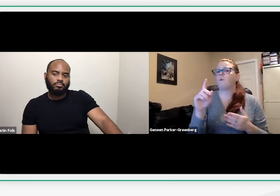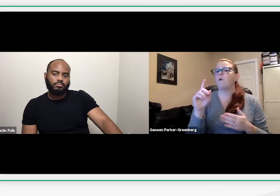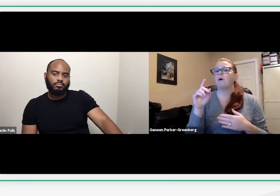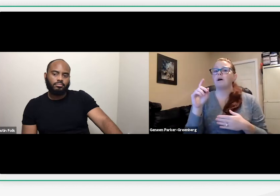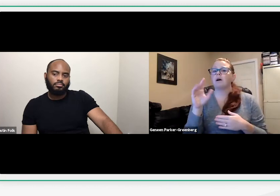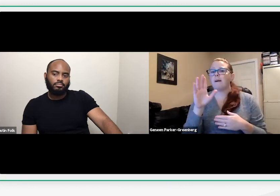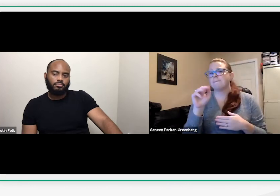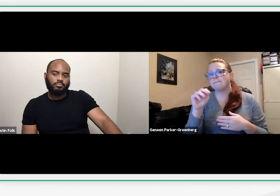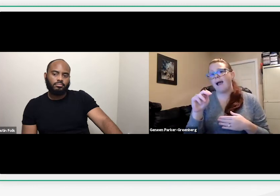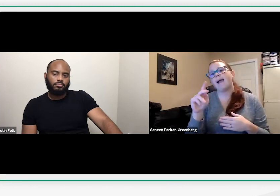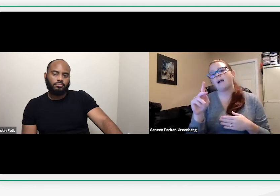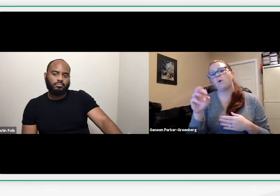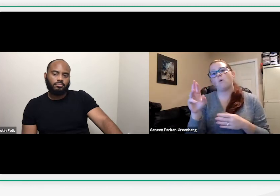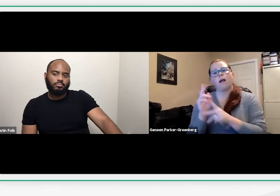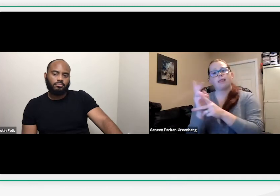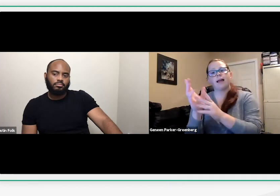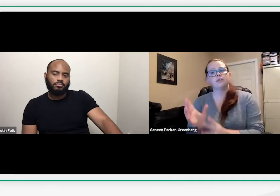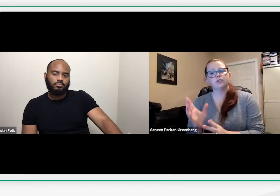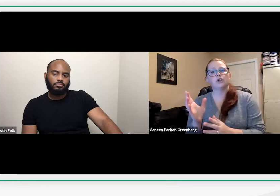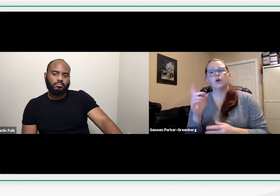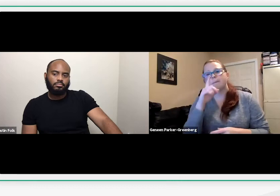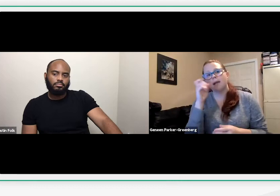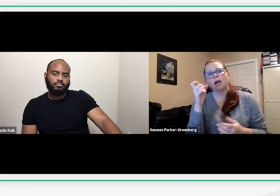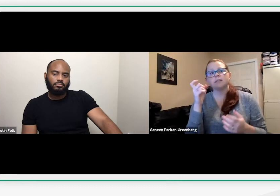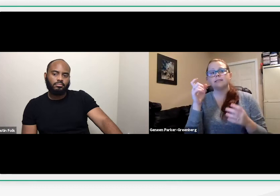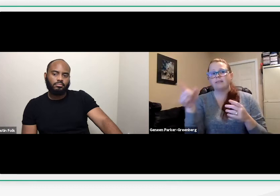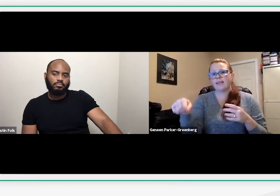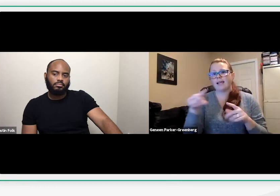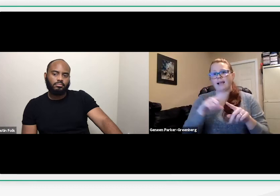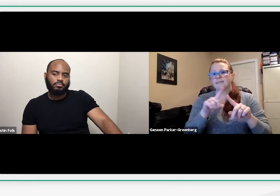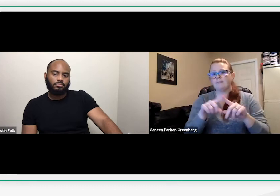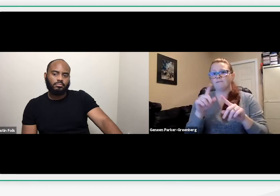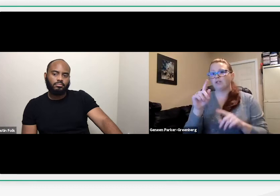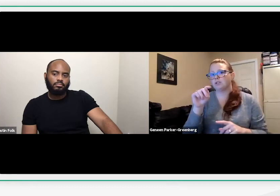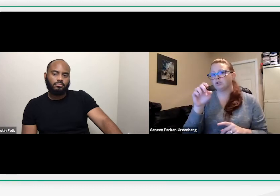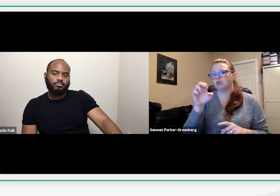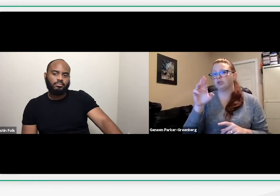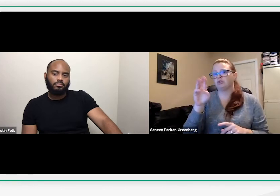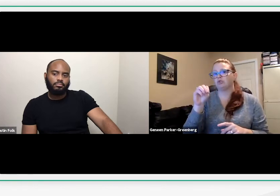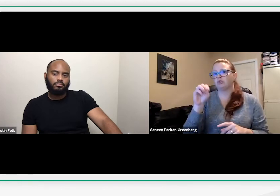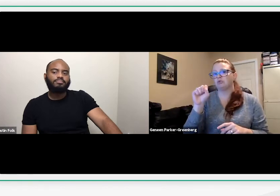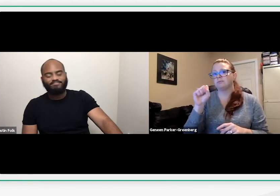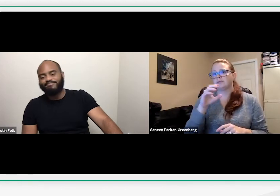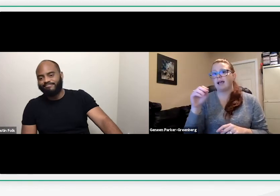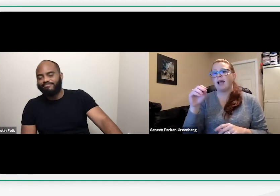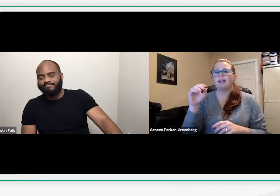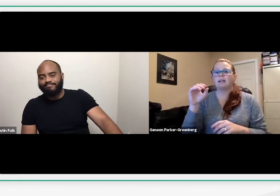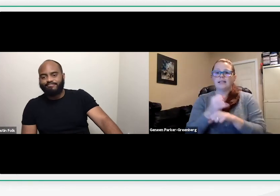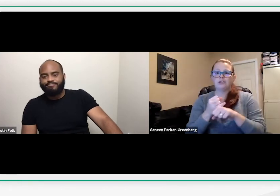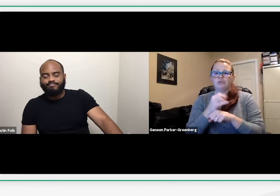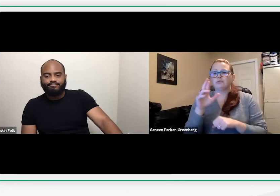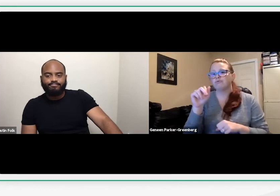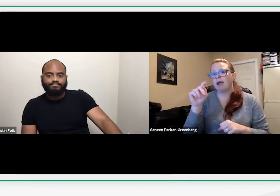a car, you should include shopping for a bank or a lender in that process because there are